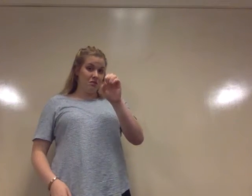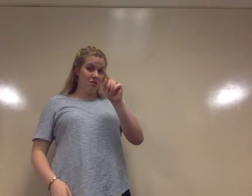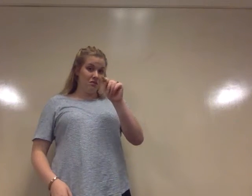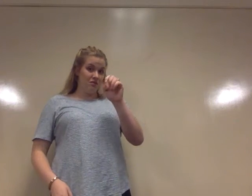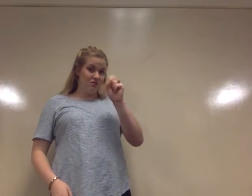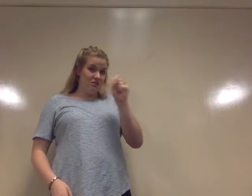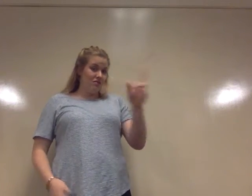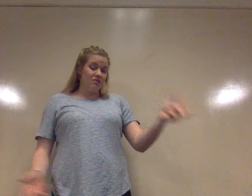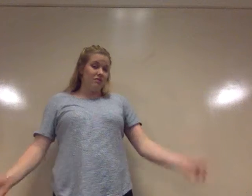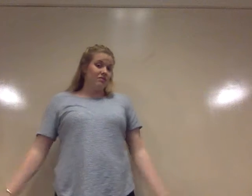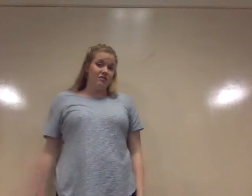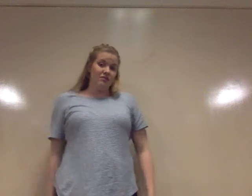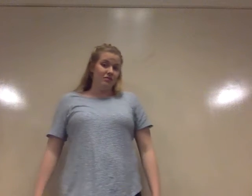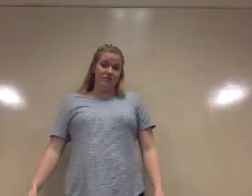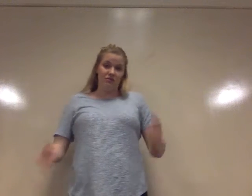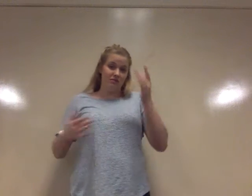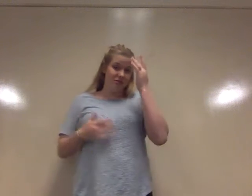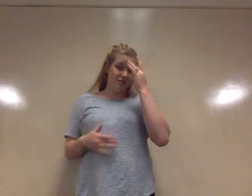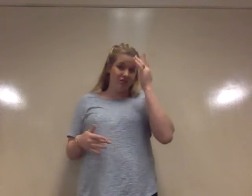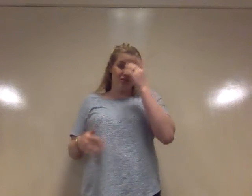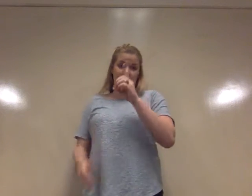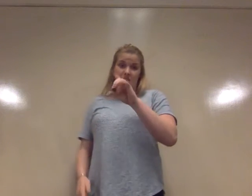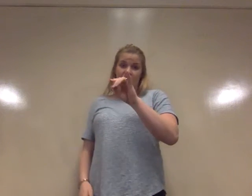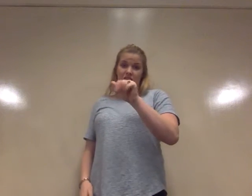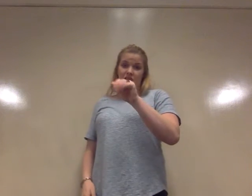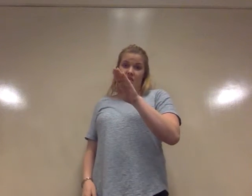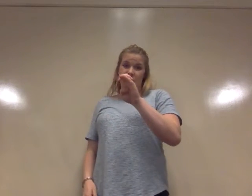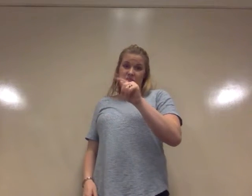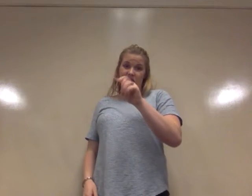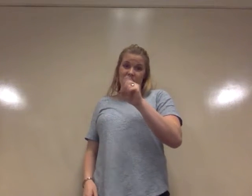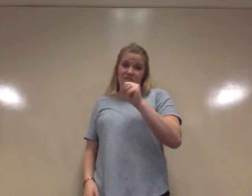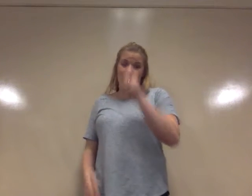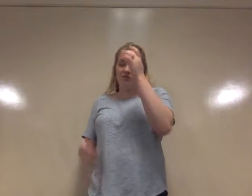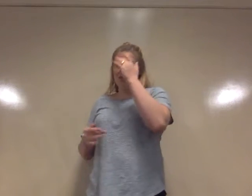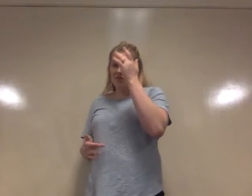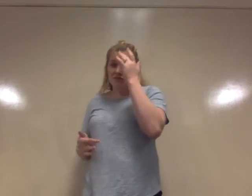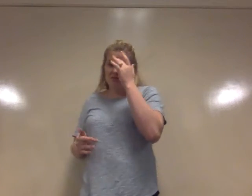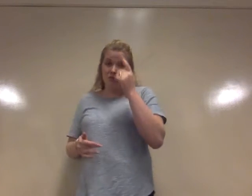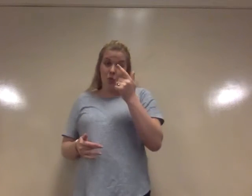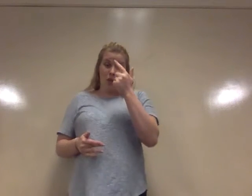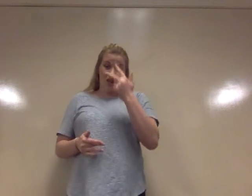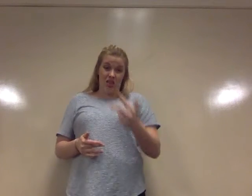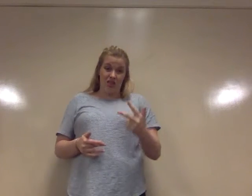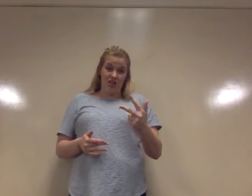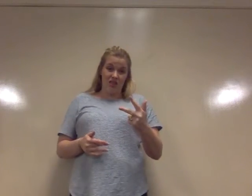Diabetes. Life-threatening diabetes. 1 out of 3 people born in the U.S. today will develop this crippling condition during their